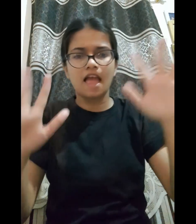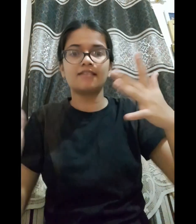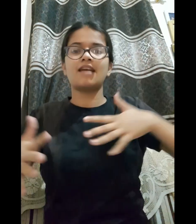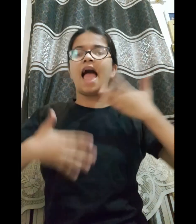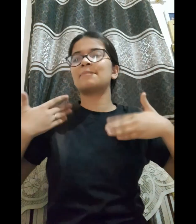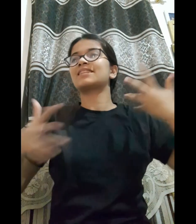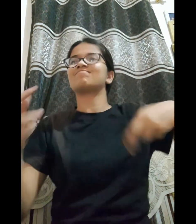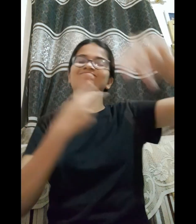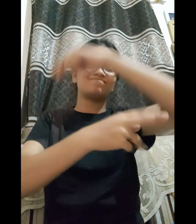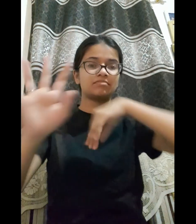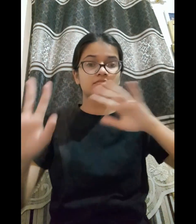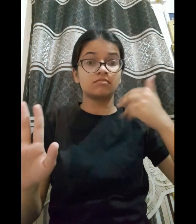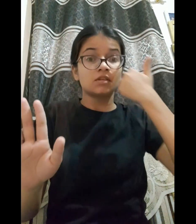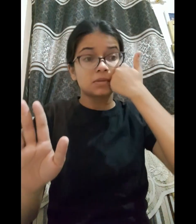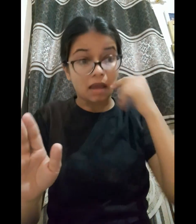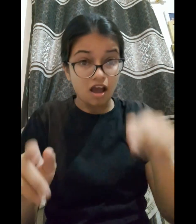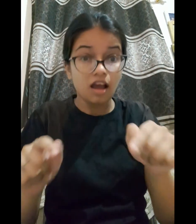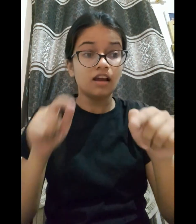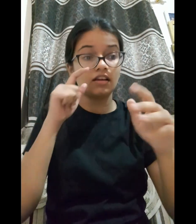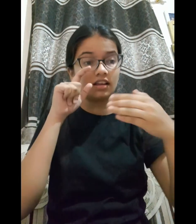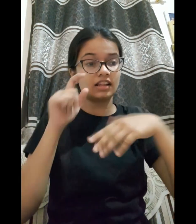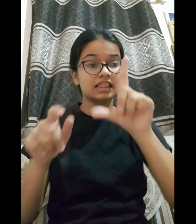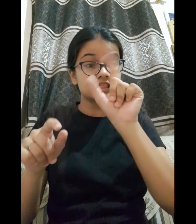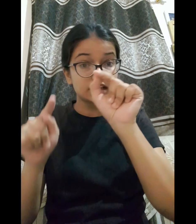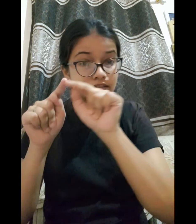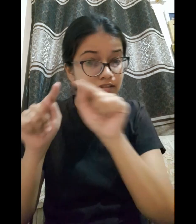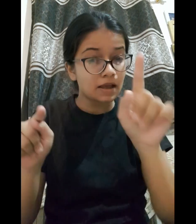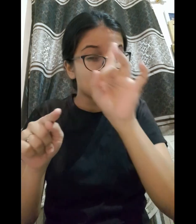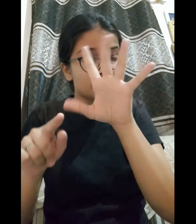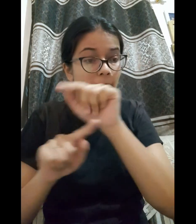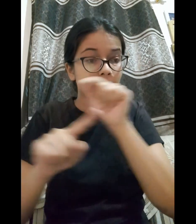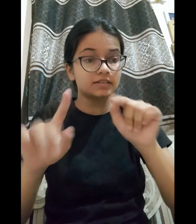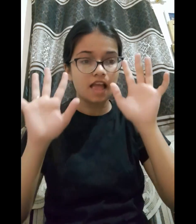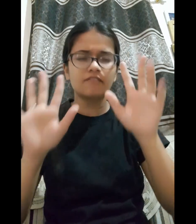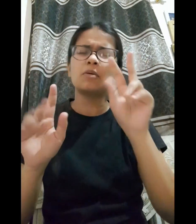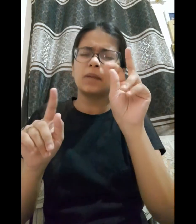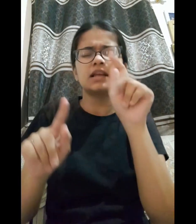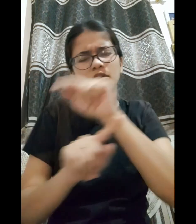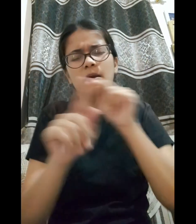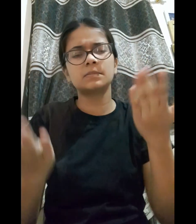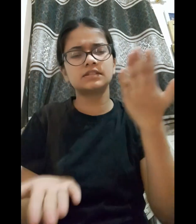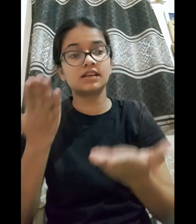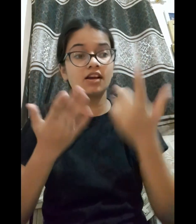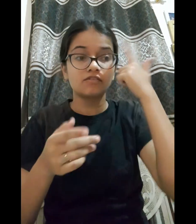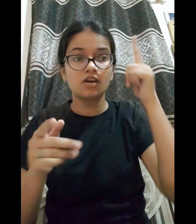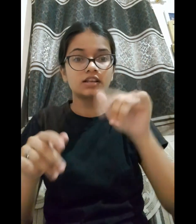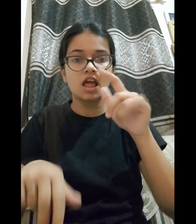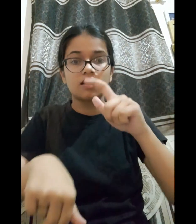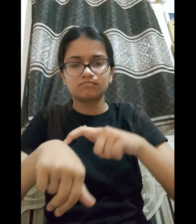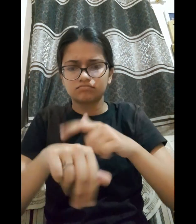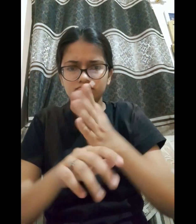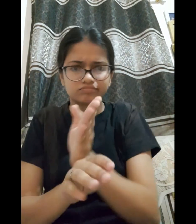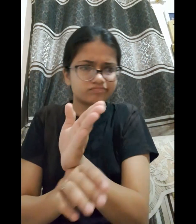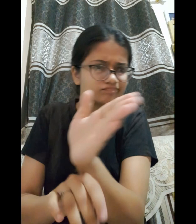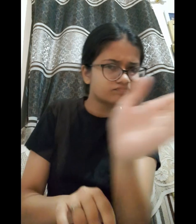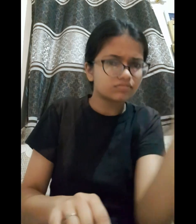the disease in 10 to 15% or maybe 20% takes a dangerous turn. And what